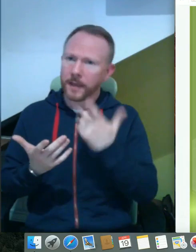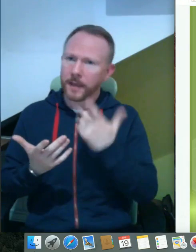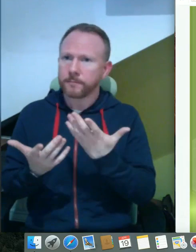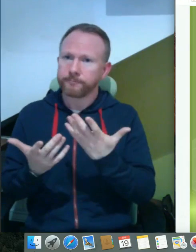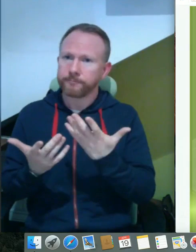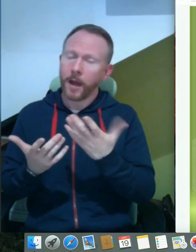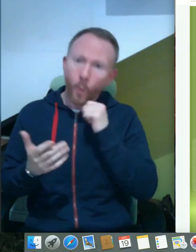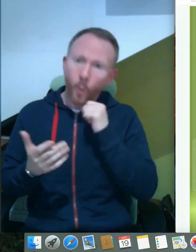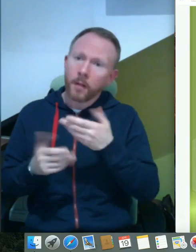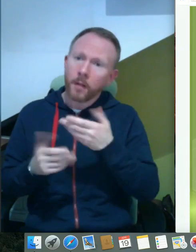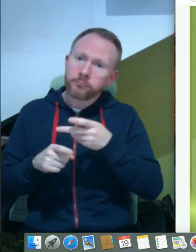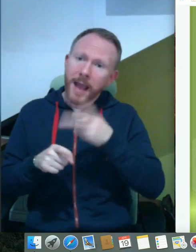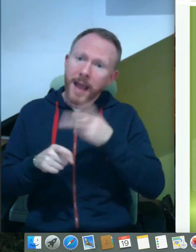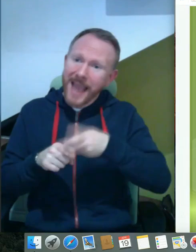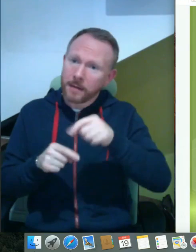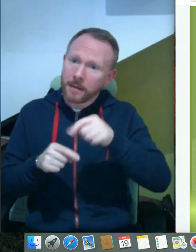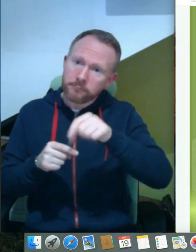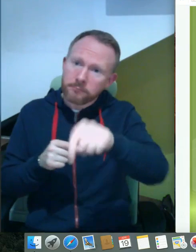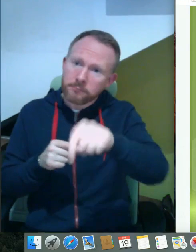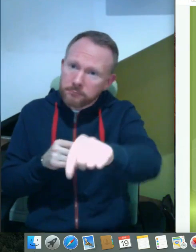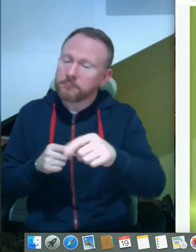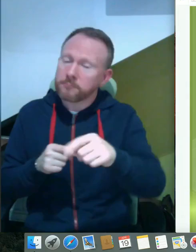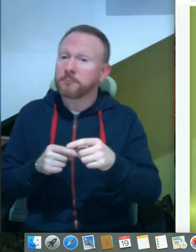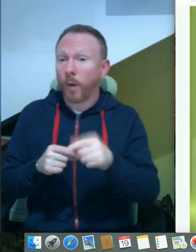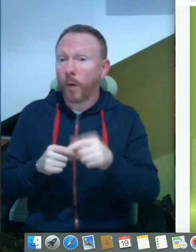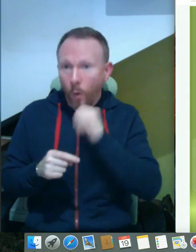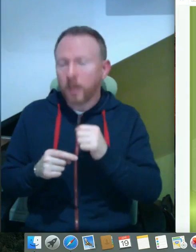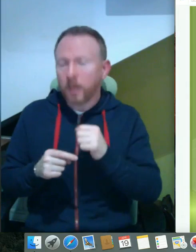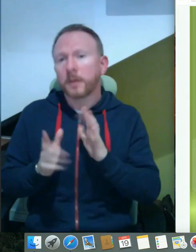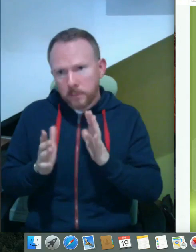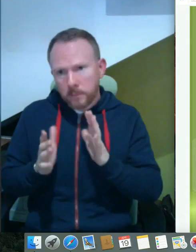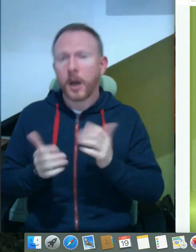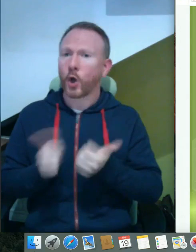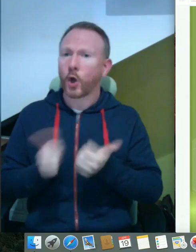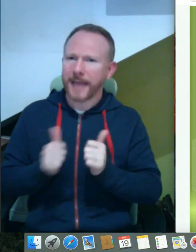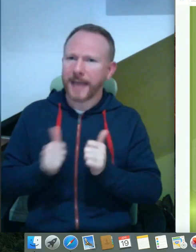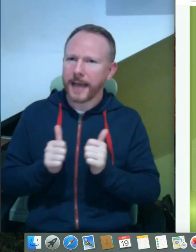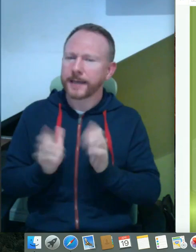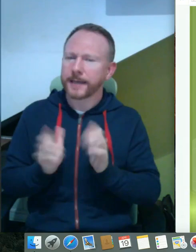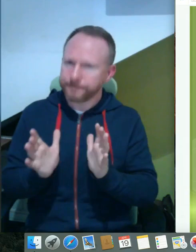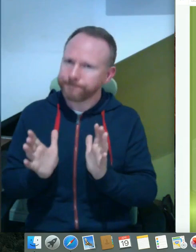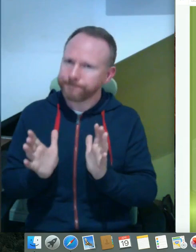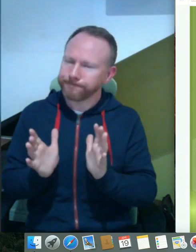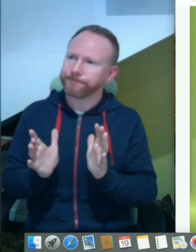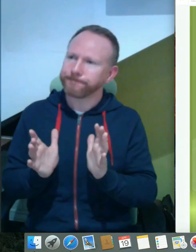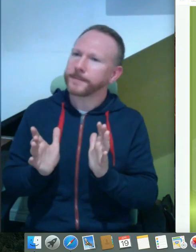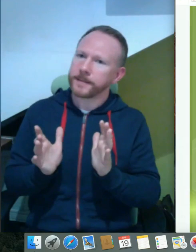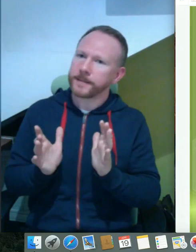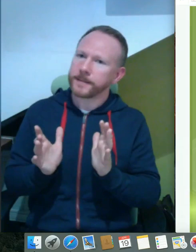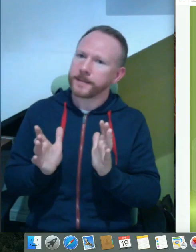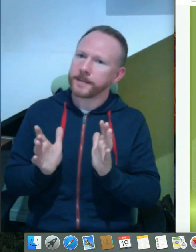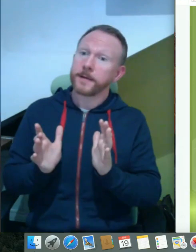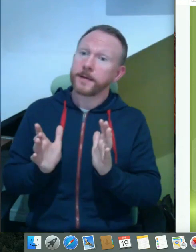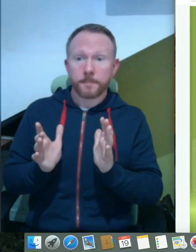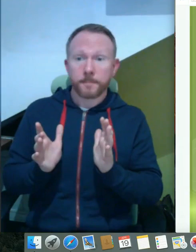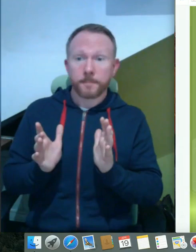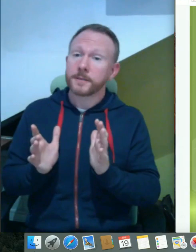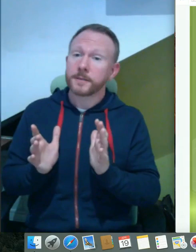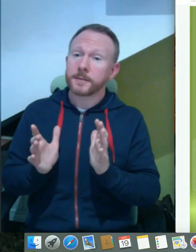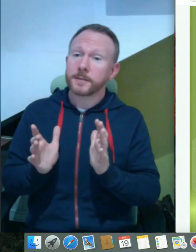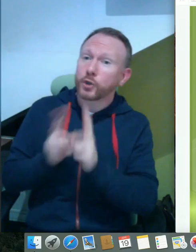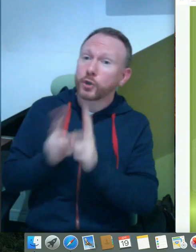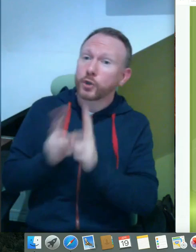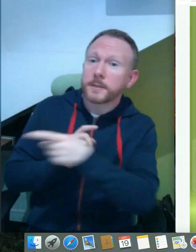be quite difficult to sort of get that message out there among the